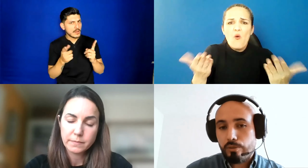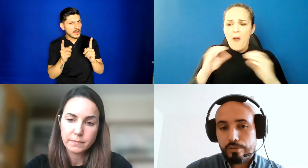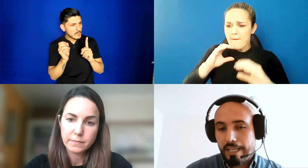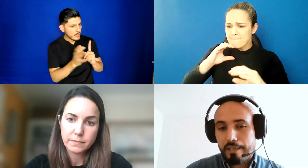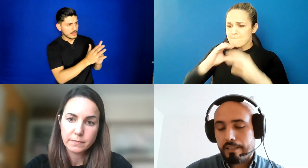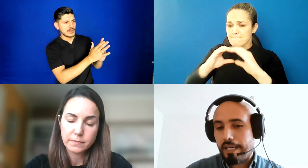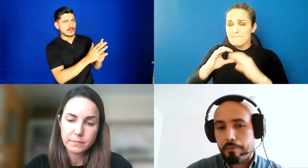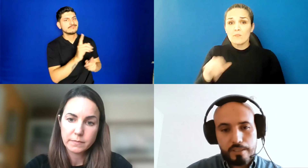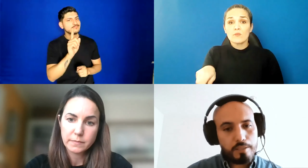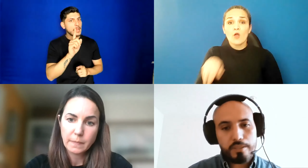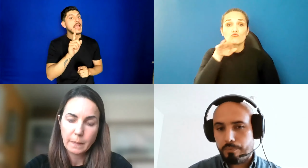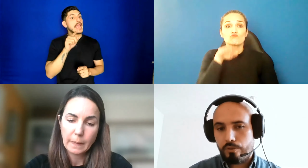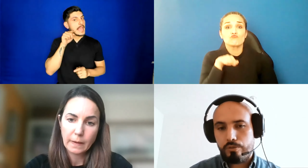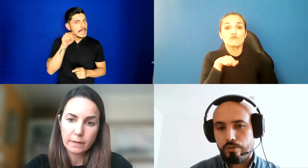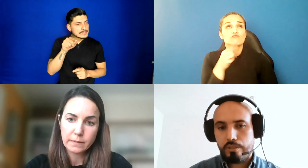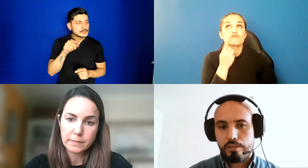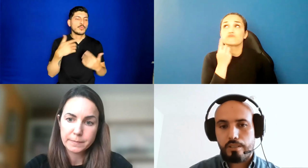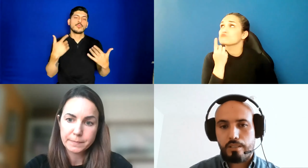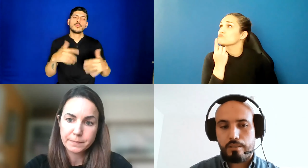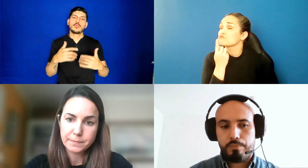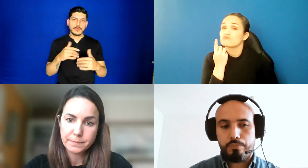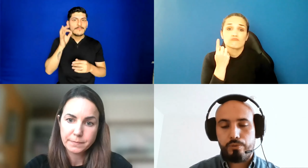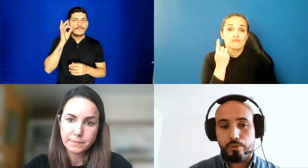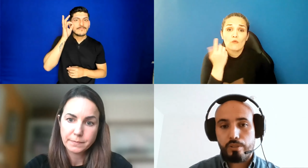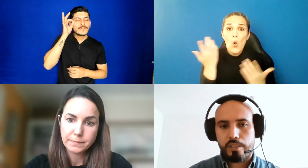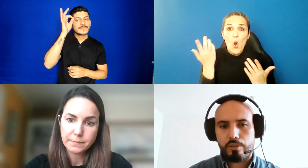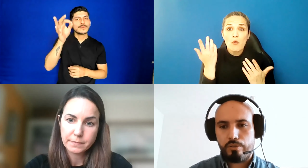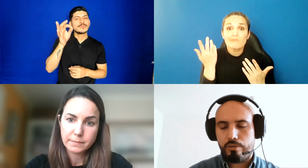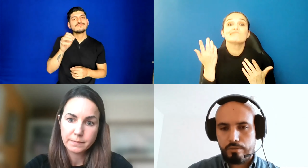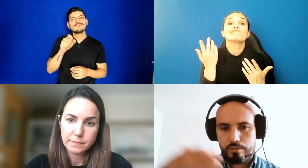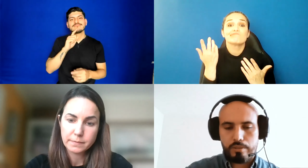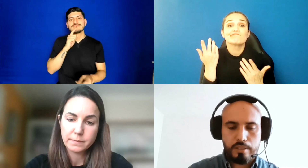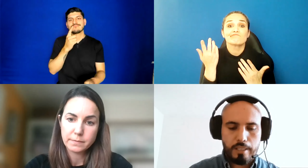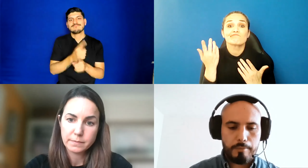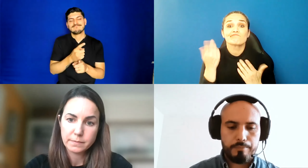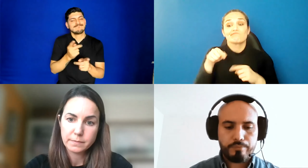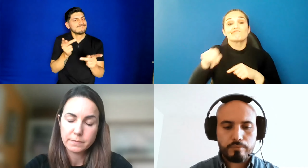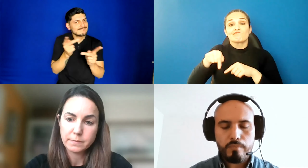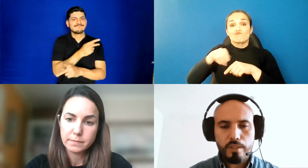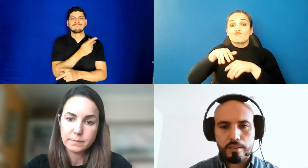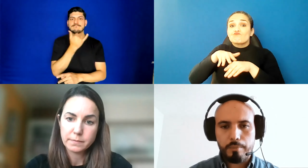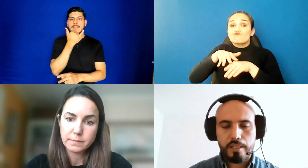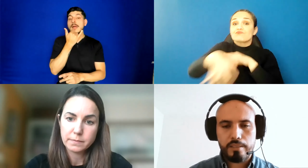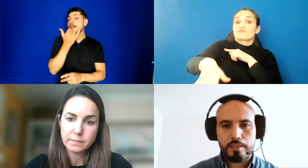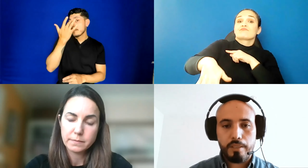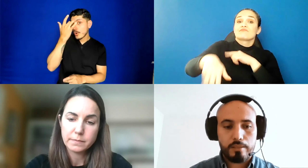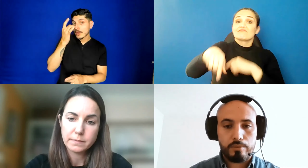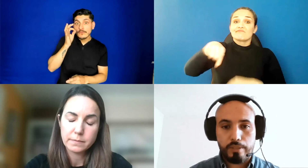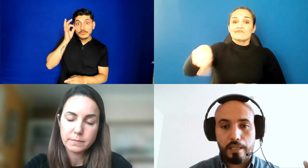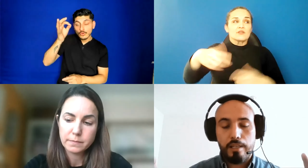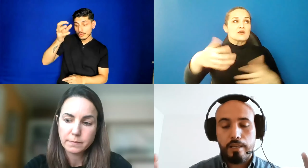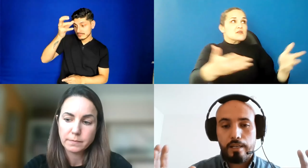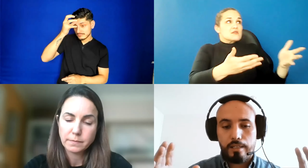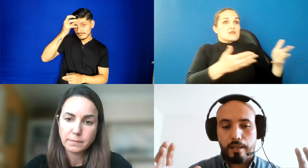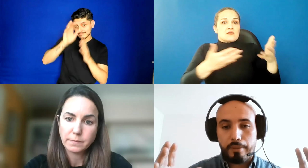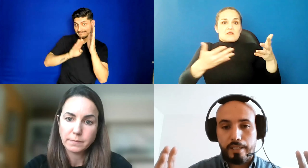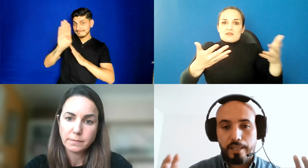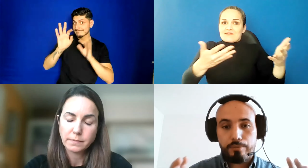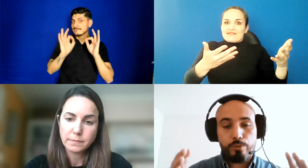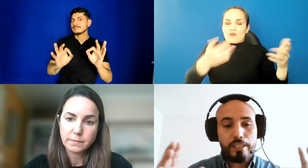isolated within their families. So this has very serious repercussions in terms of the development of the